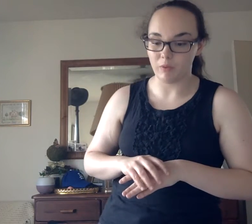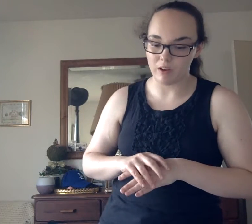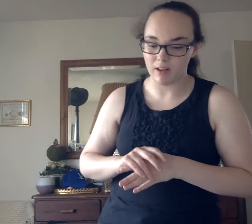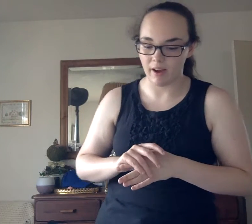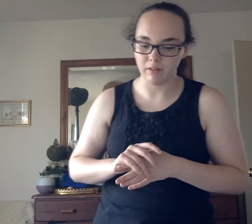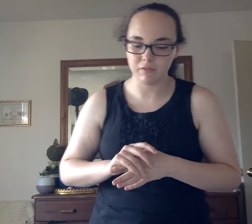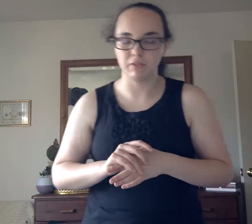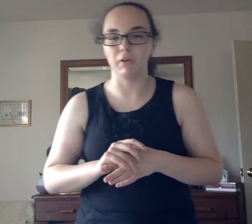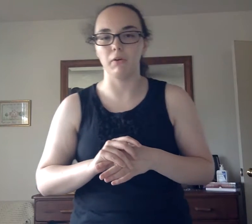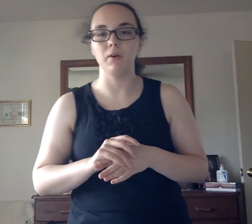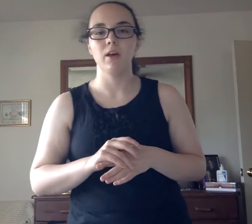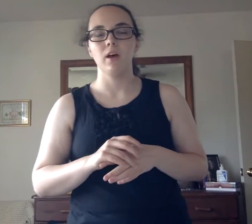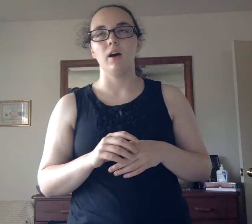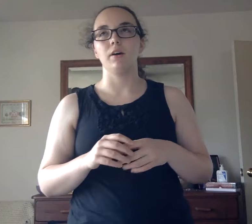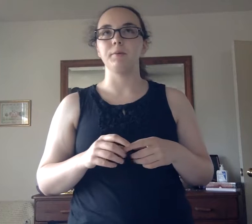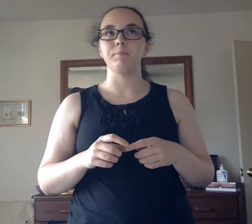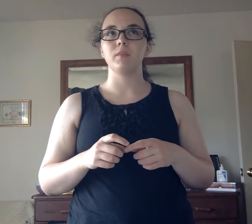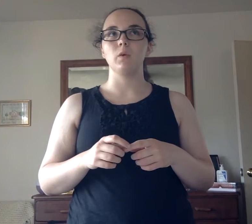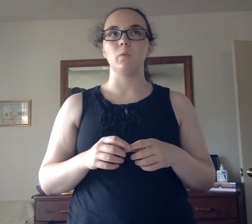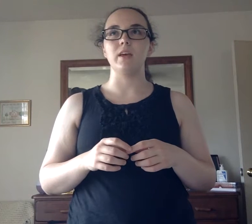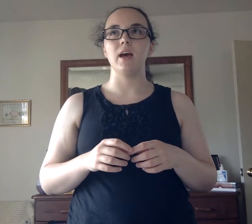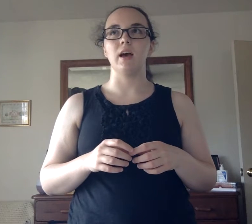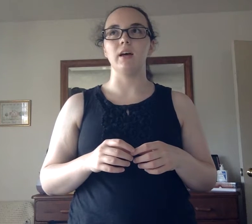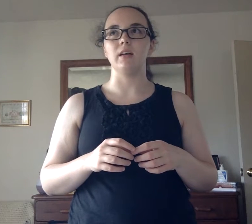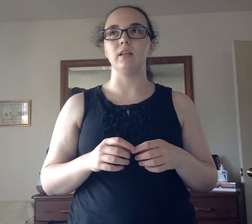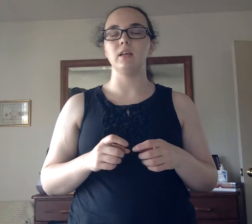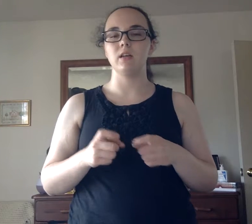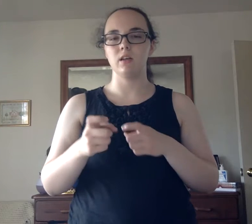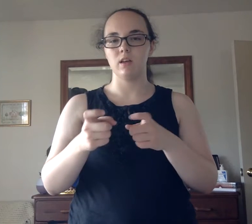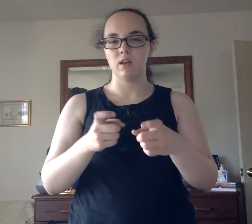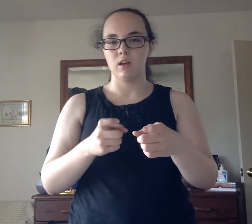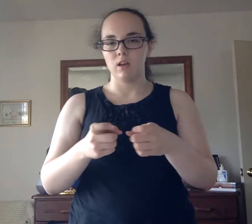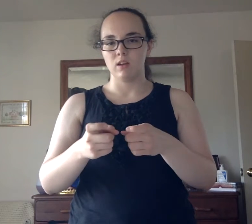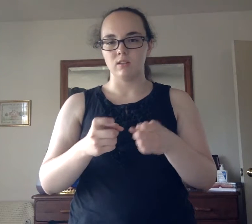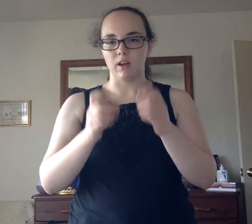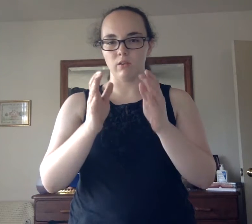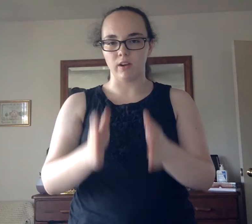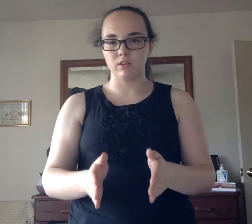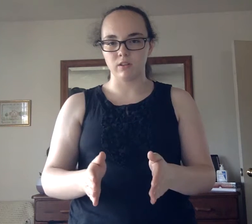we all have. So we had director.